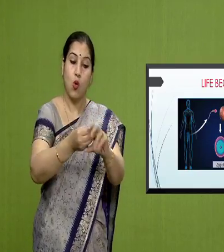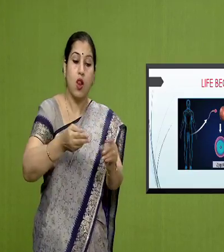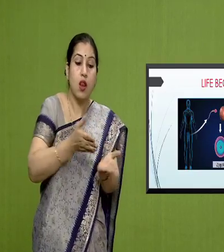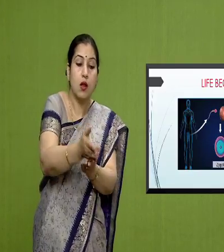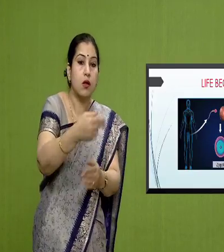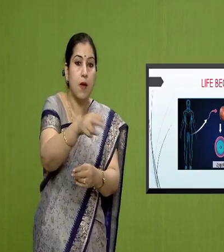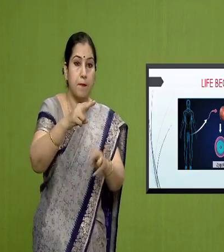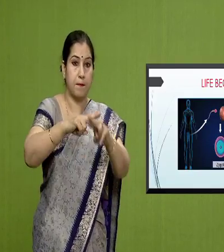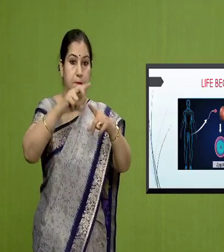fertilization.